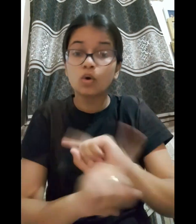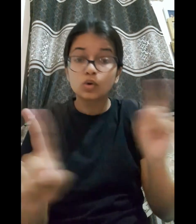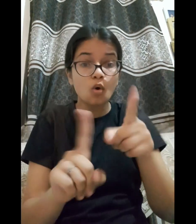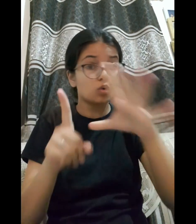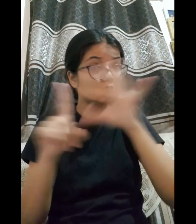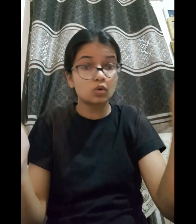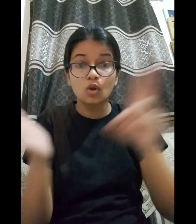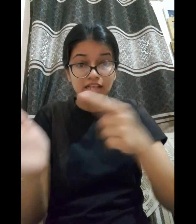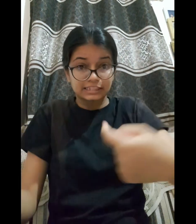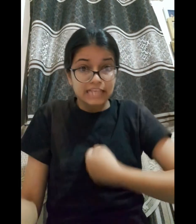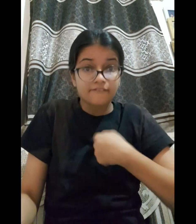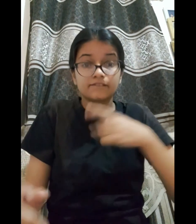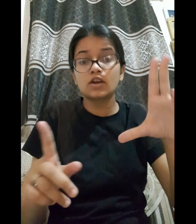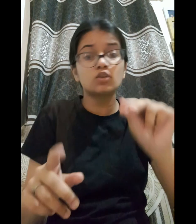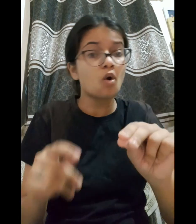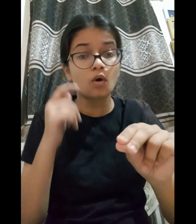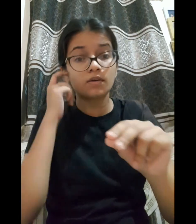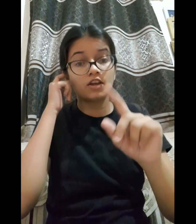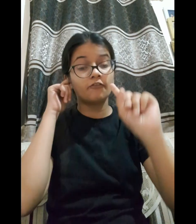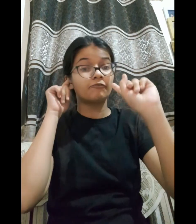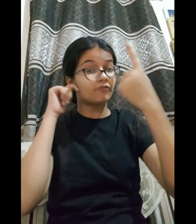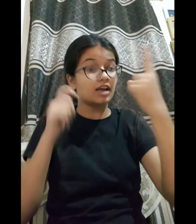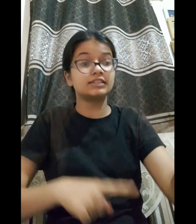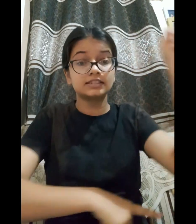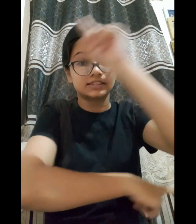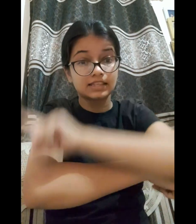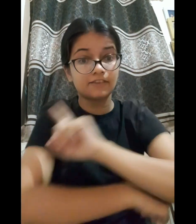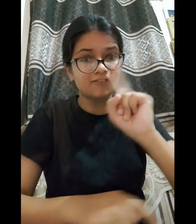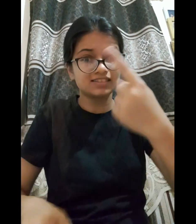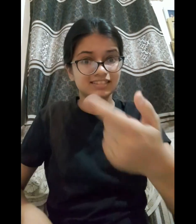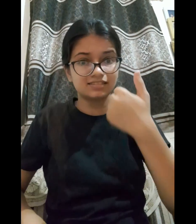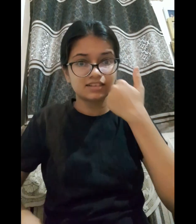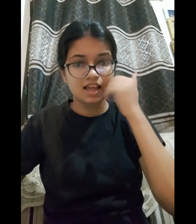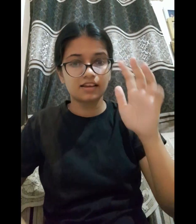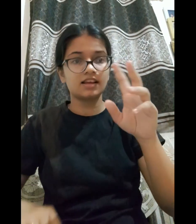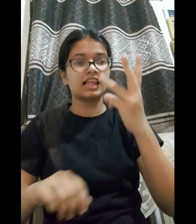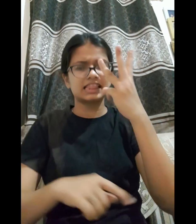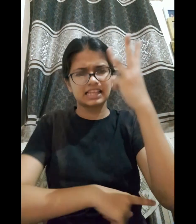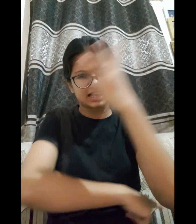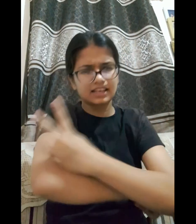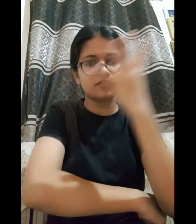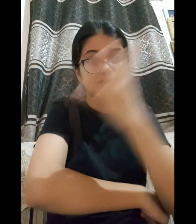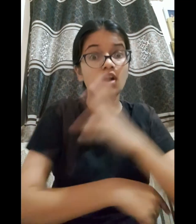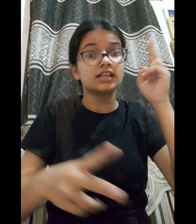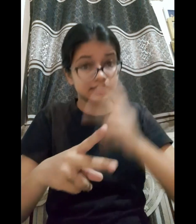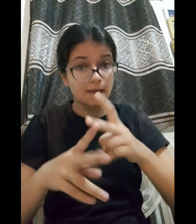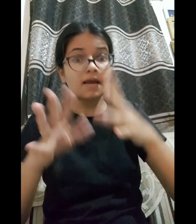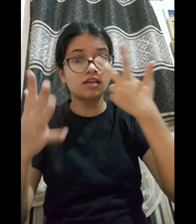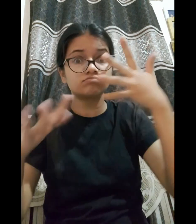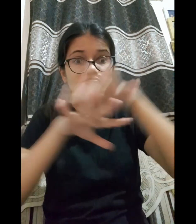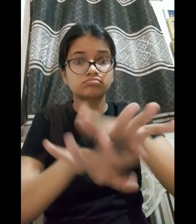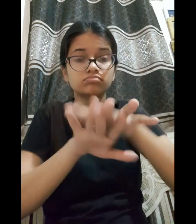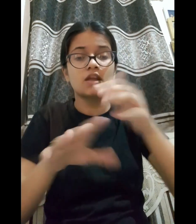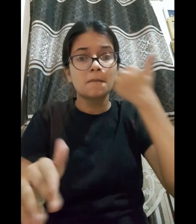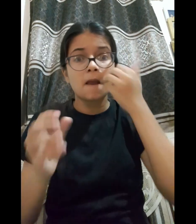Don't do it on your own, because right from first day of your first symptom to about 3 or 4 days, the virus is still multiplying. Though it is